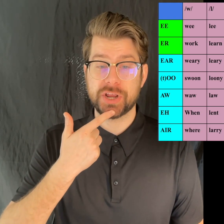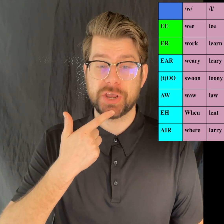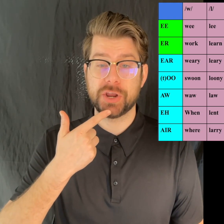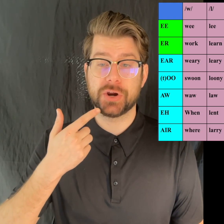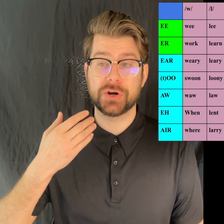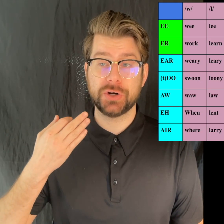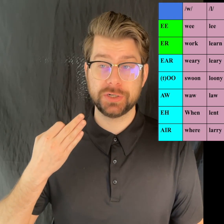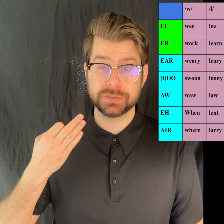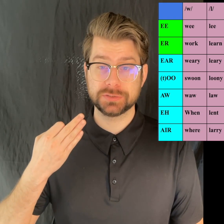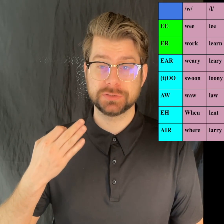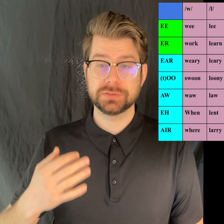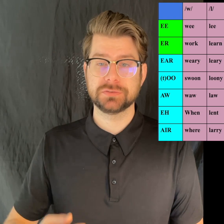share,